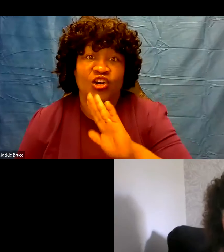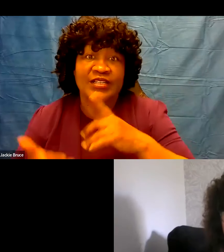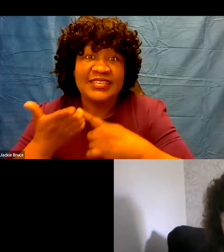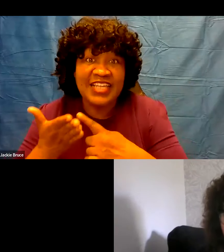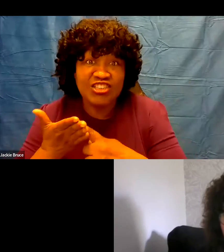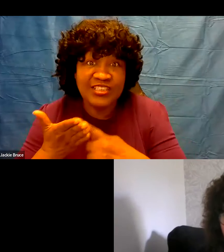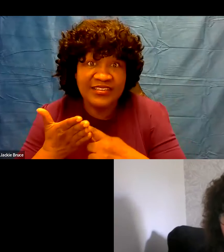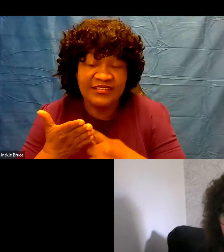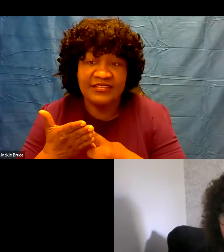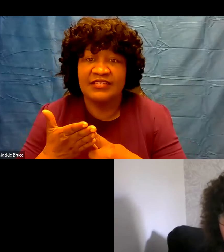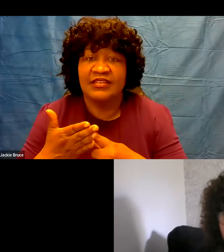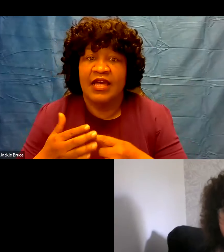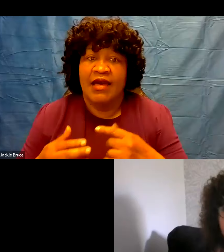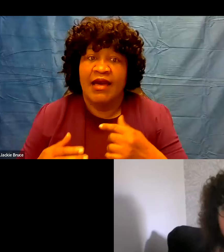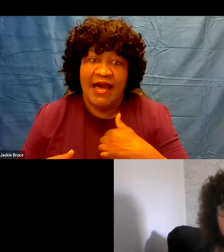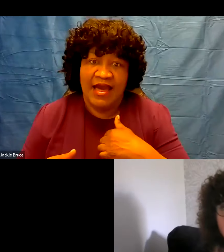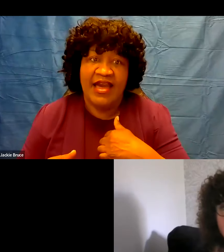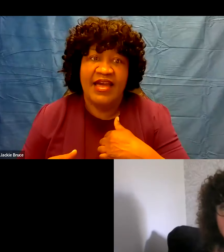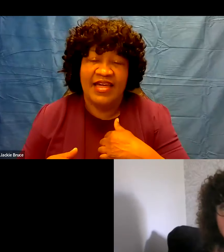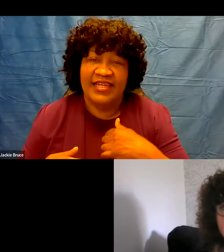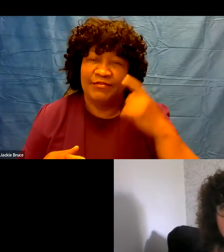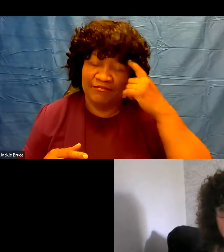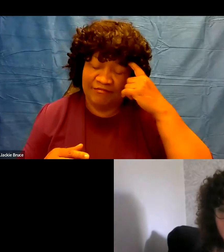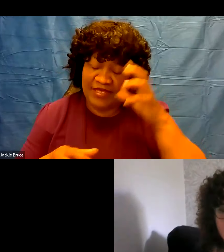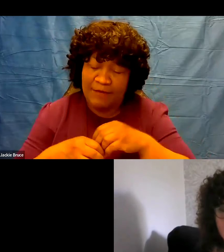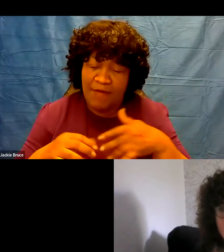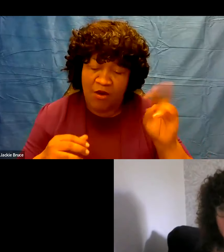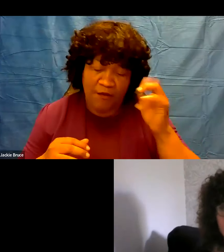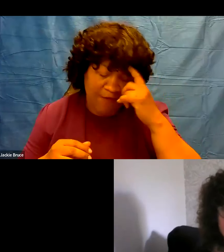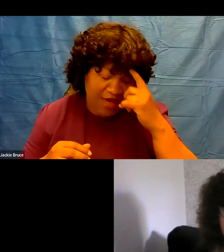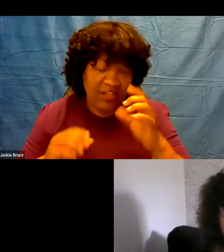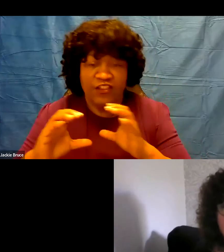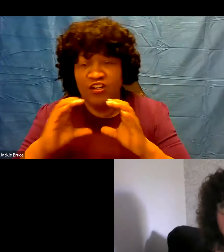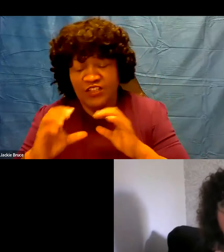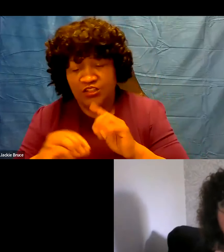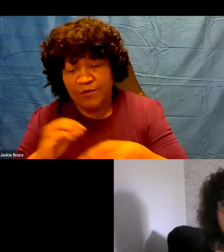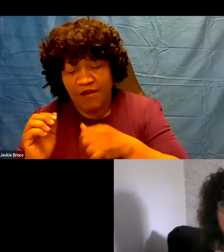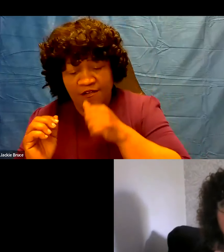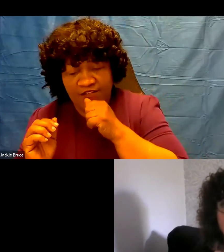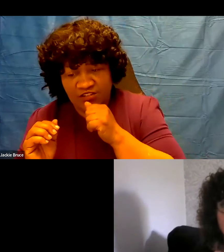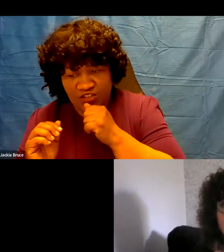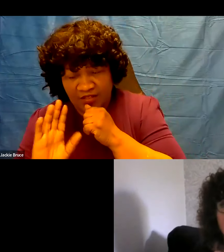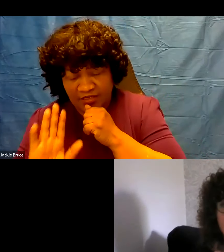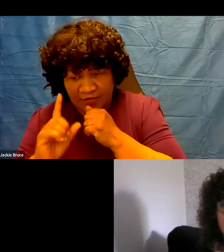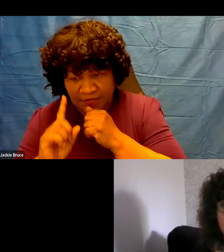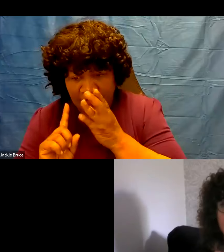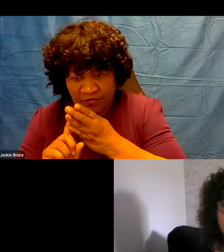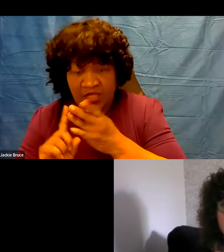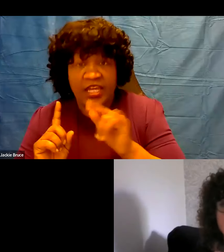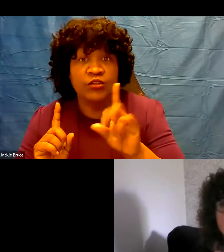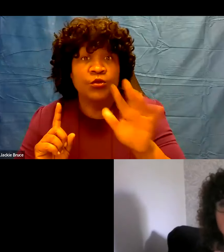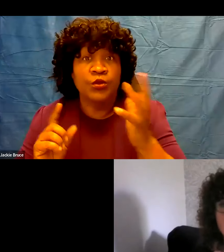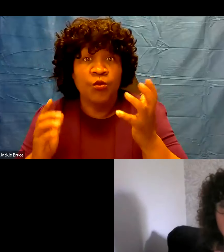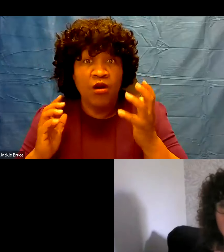discussion. I am separating in my mind the conversation about confidentiality and whether we want to